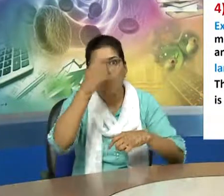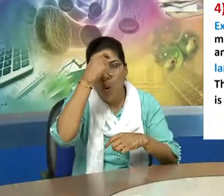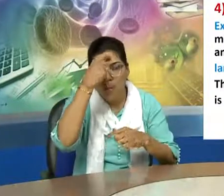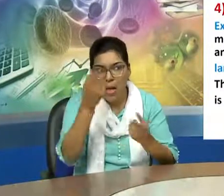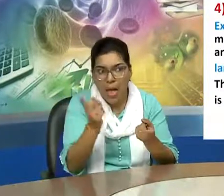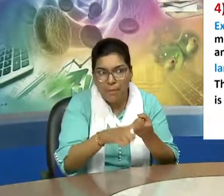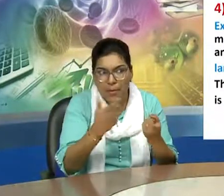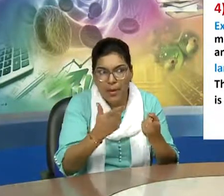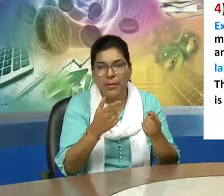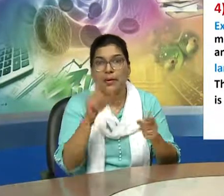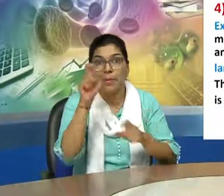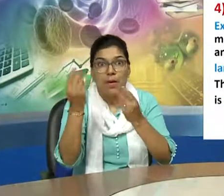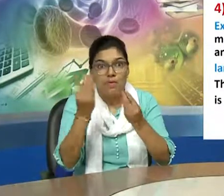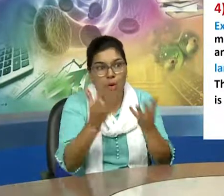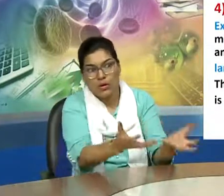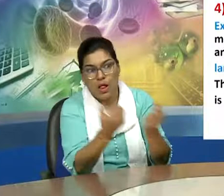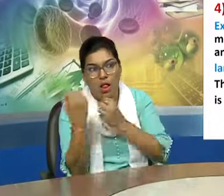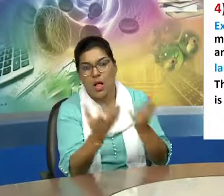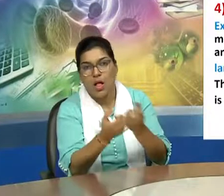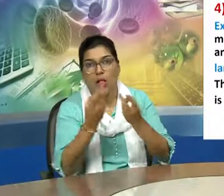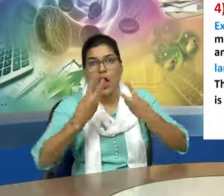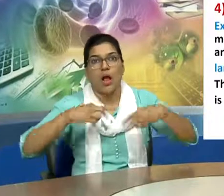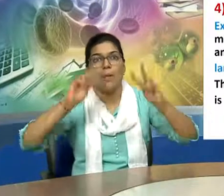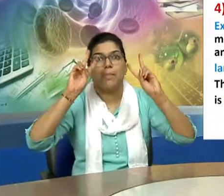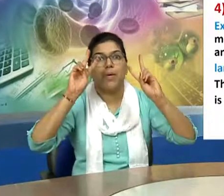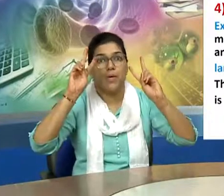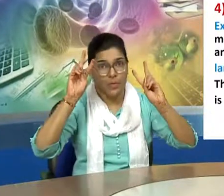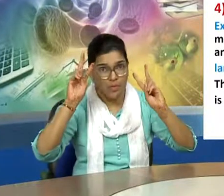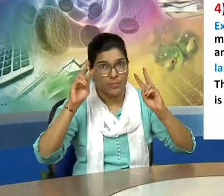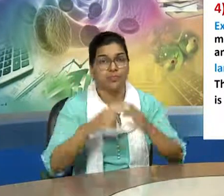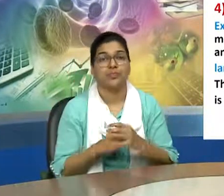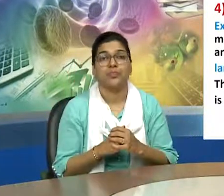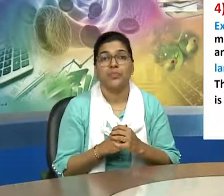area, and it may also cause landslides.